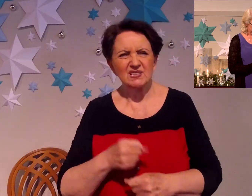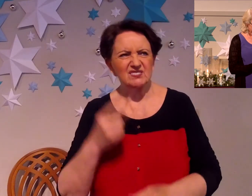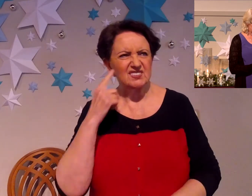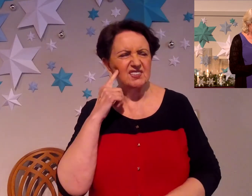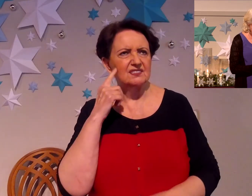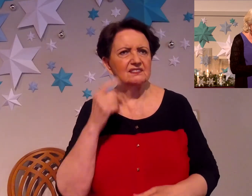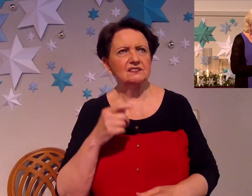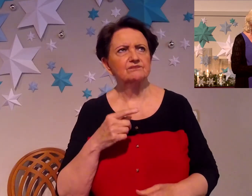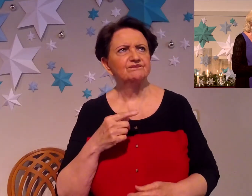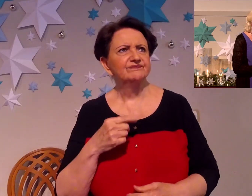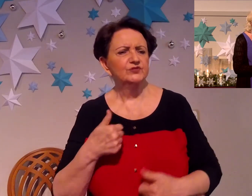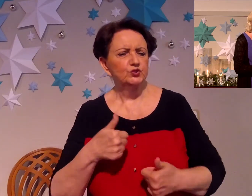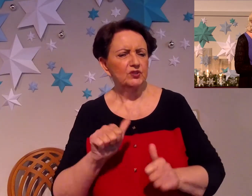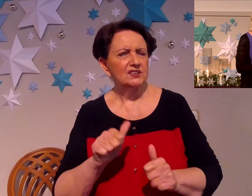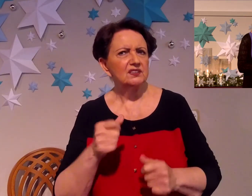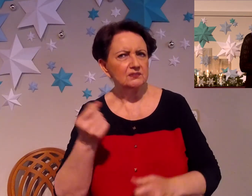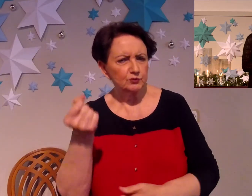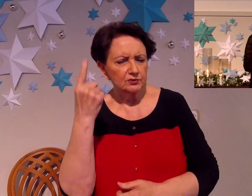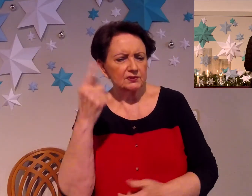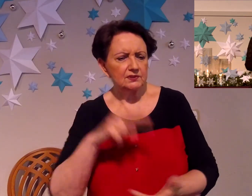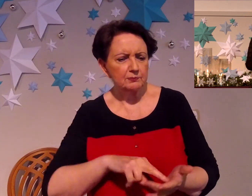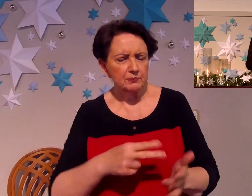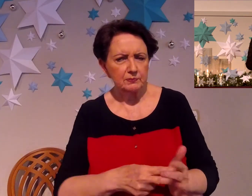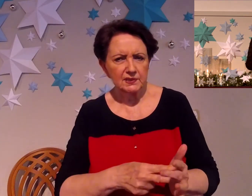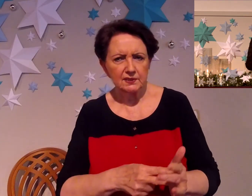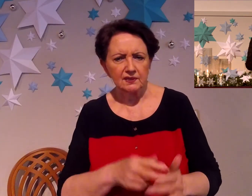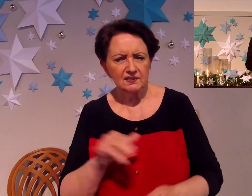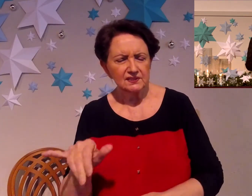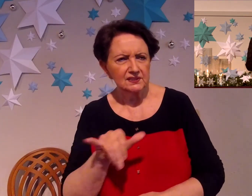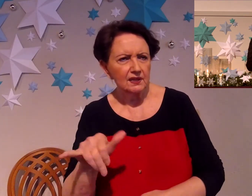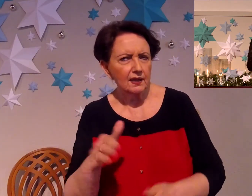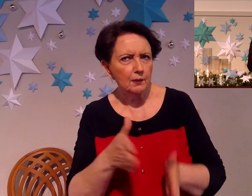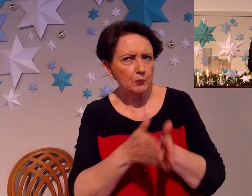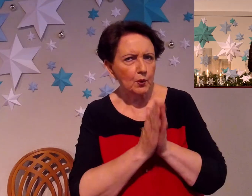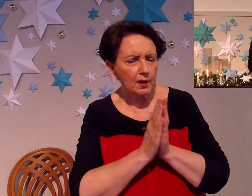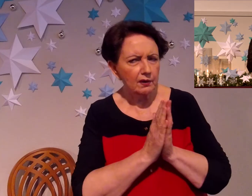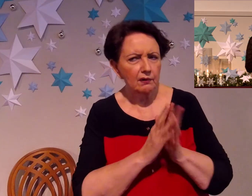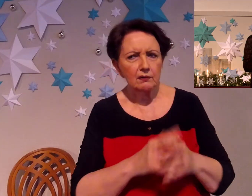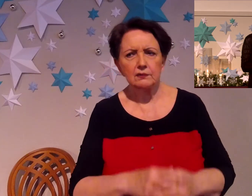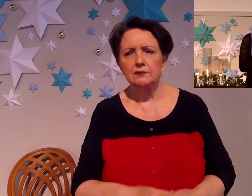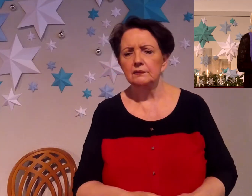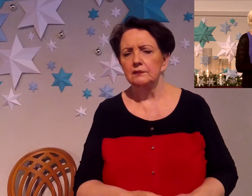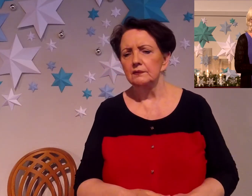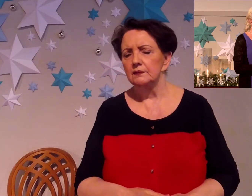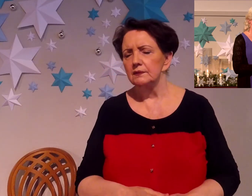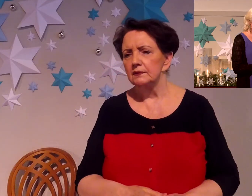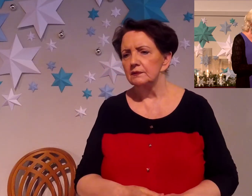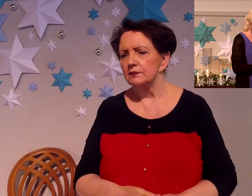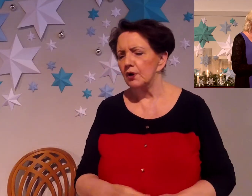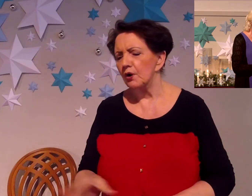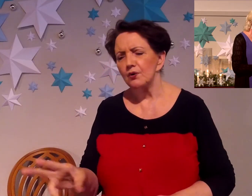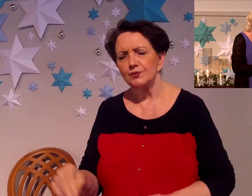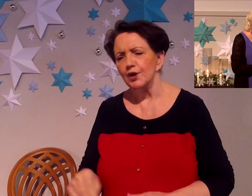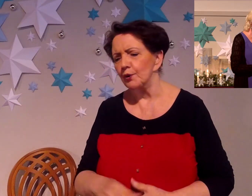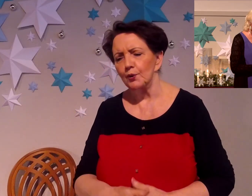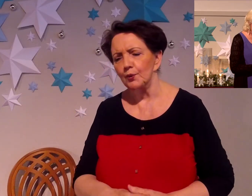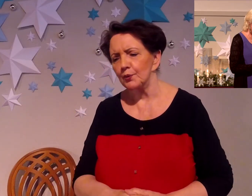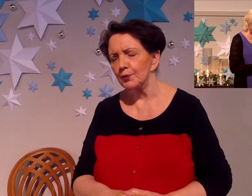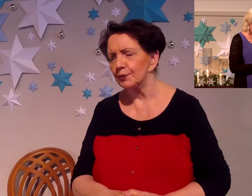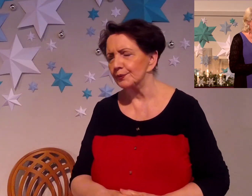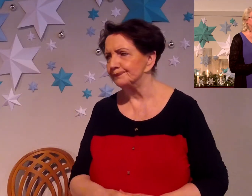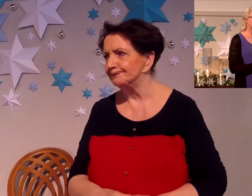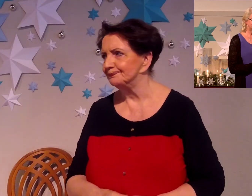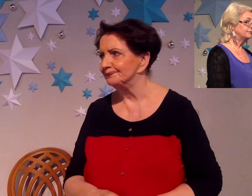and I struggled to understand his meaning. Is it like a prayer? I asked uncertainly. Oh, no, sweetheart, he told